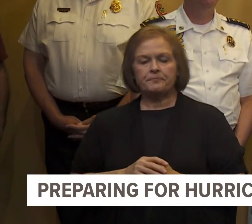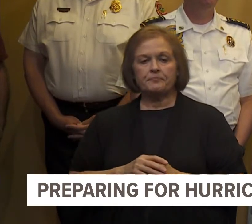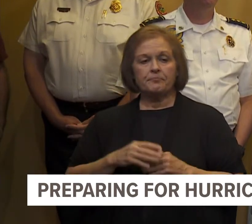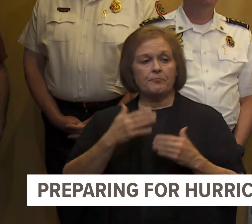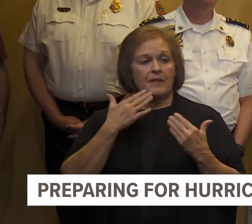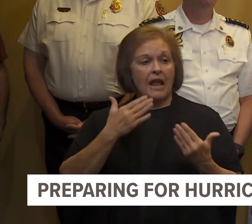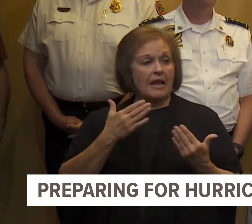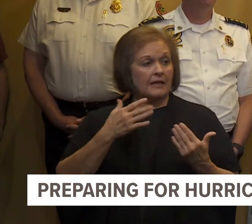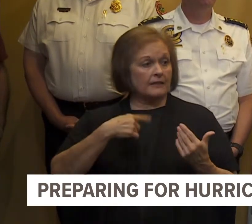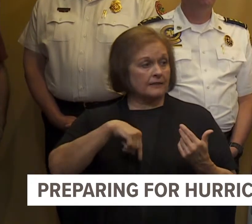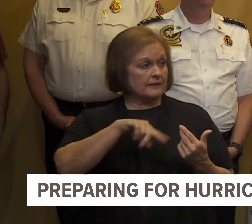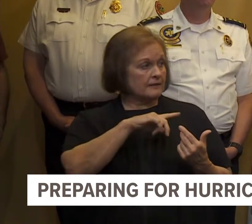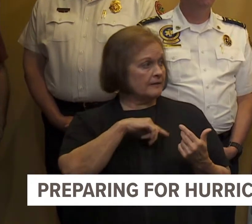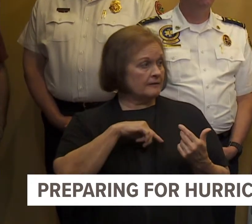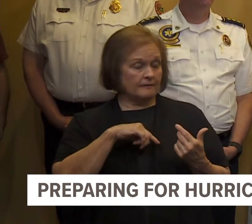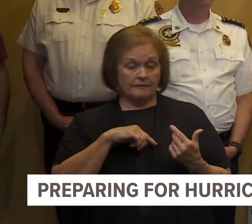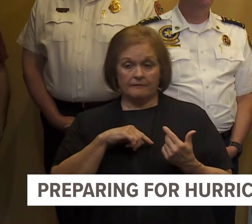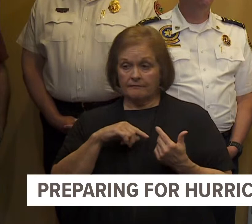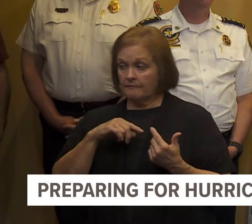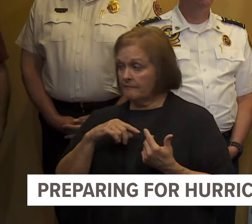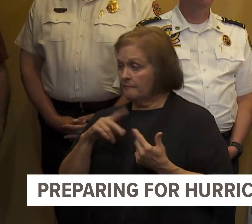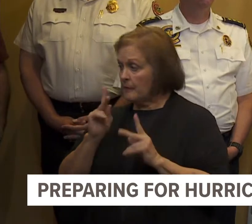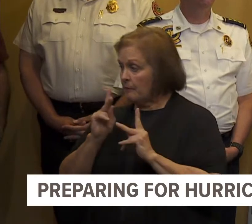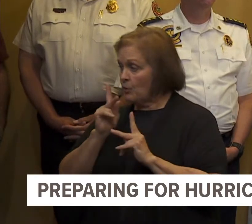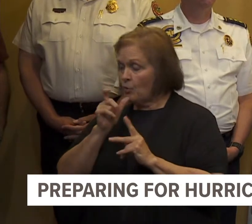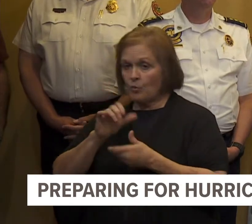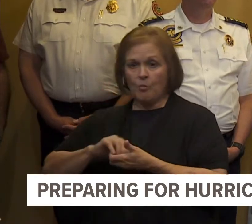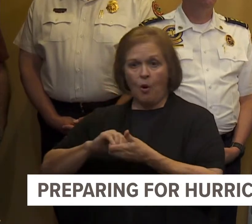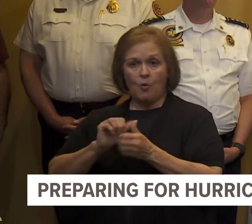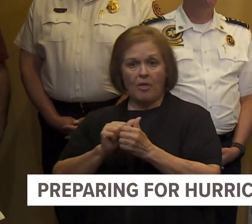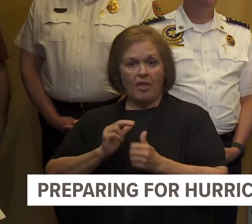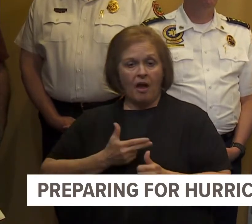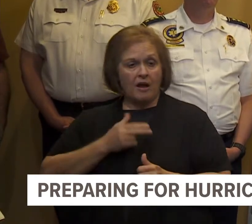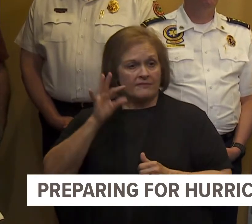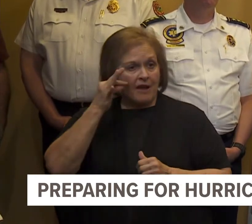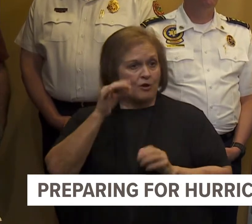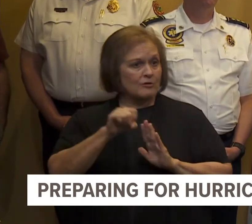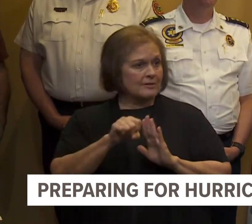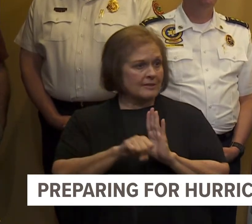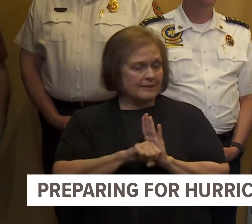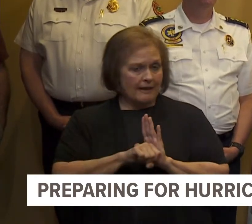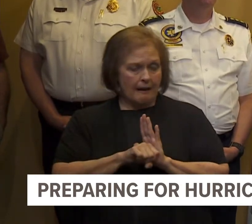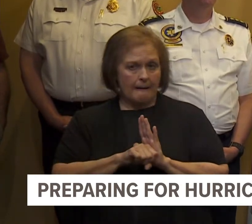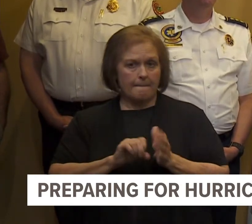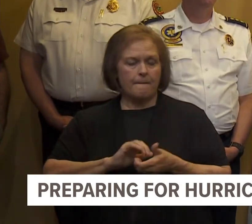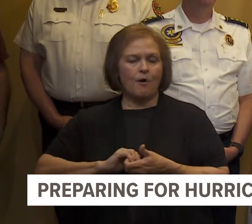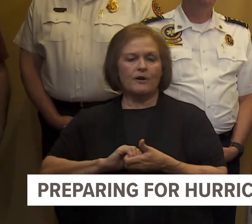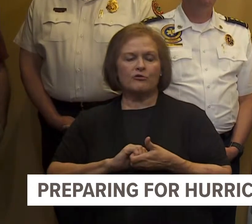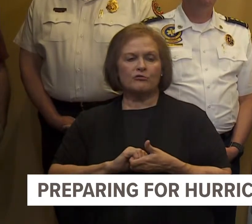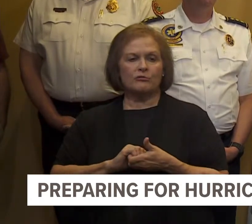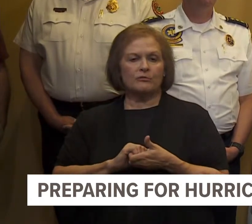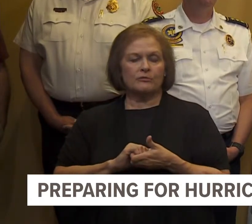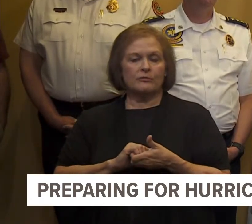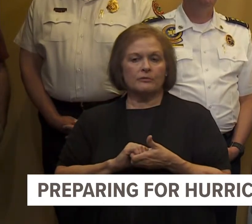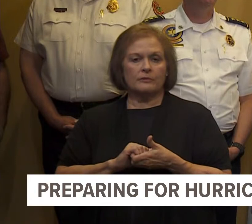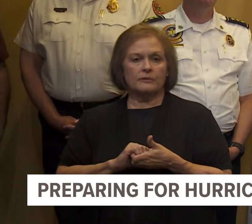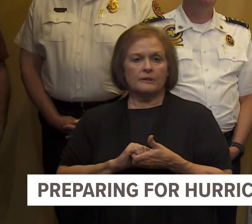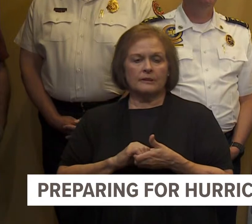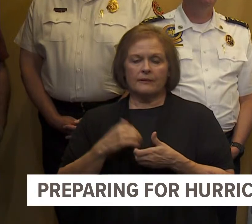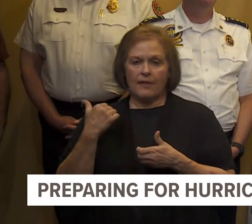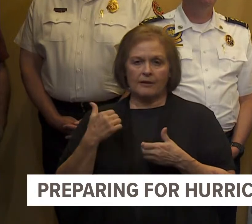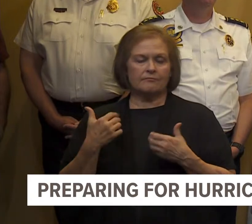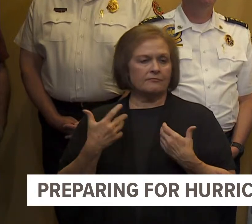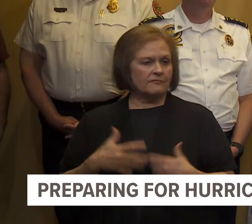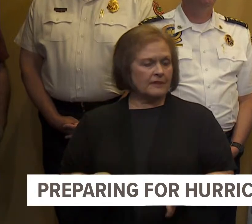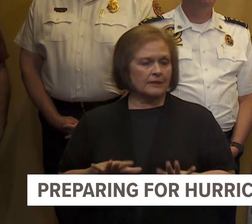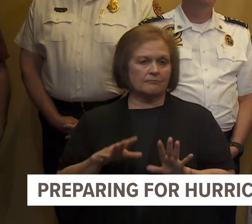Thank you to the men and women standing behind us, all our partners, the federal, state, and local partners. They're battle tested.